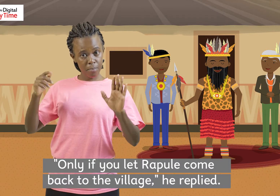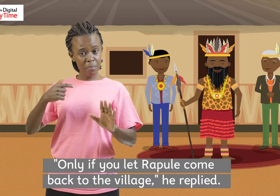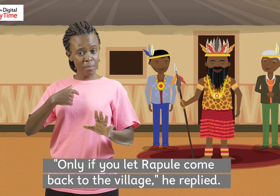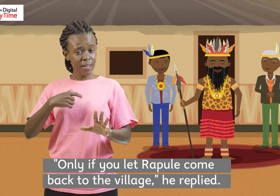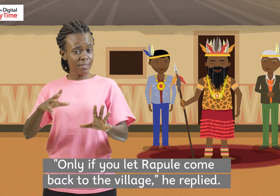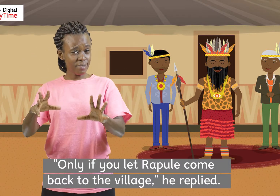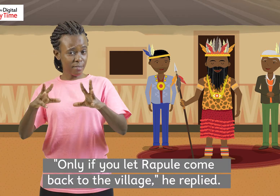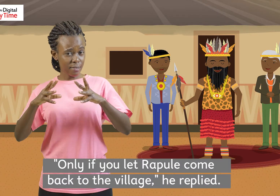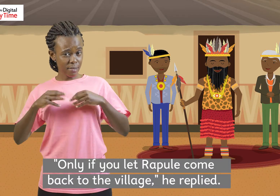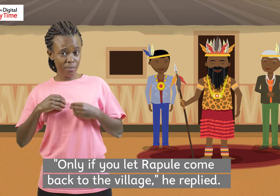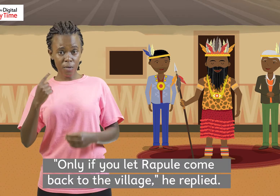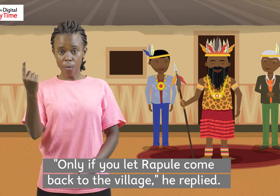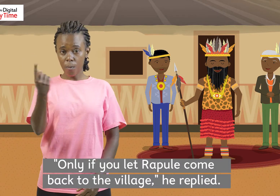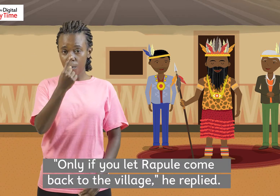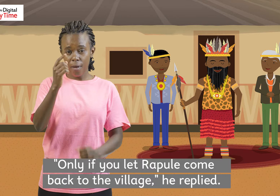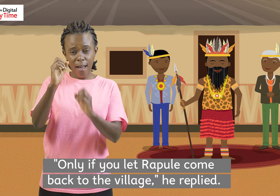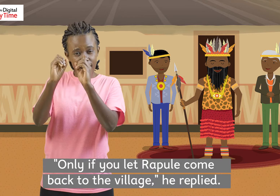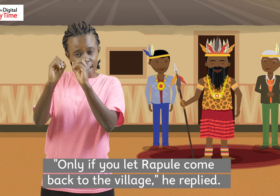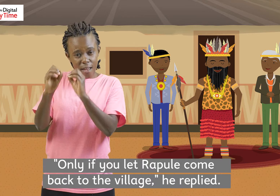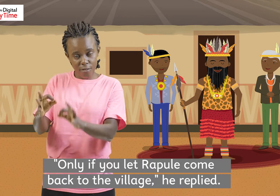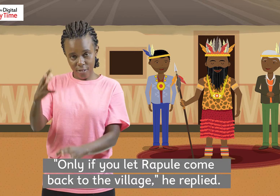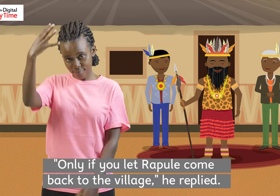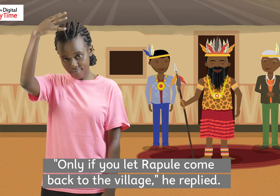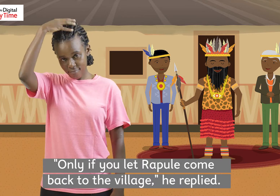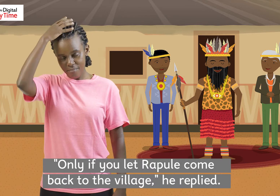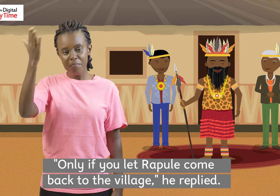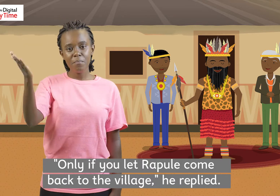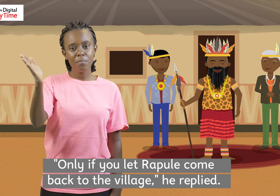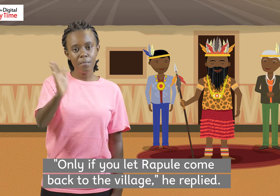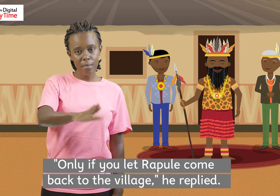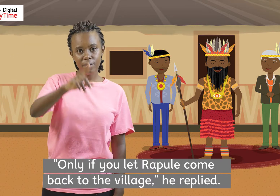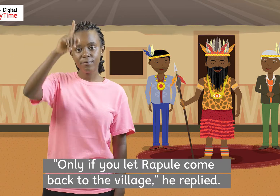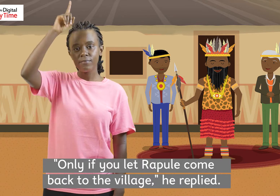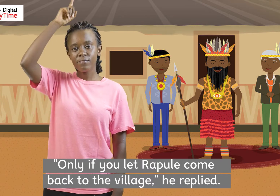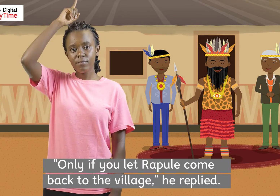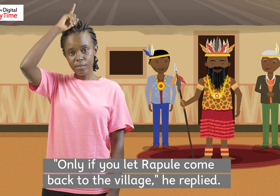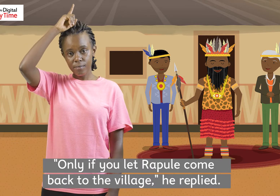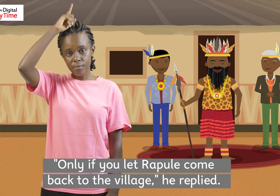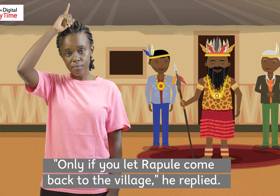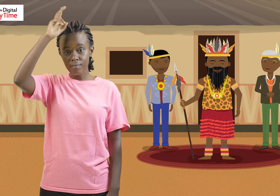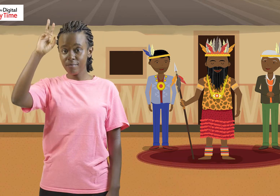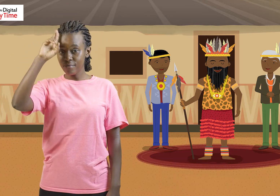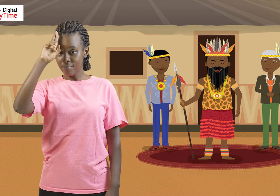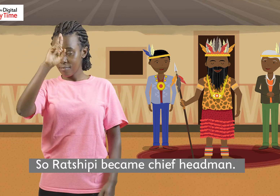Only if you let Rapule come back to the village, he replied.